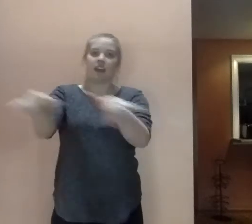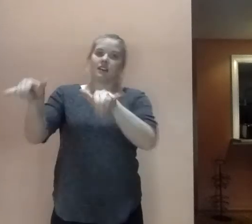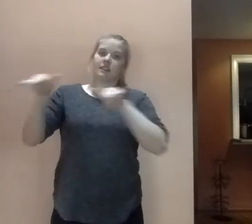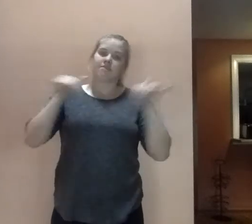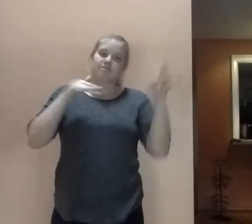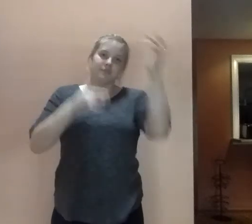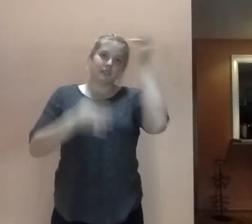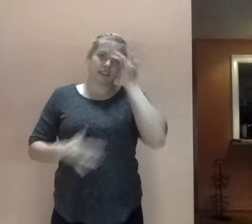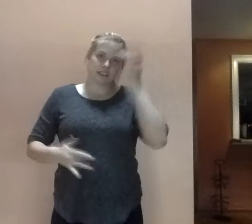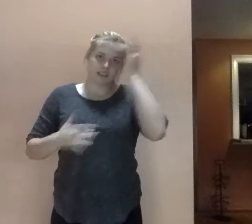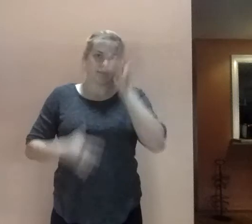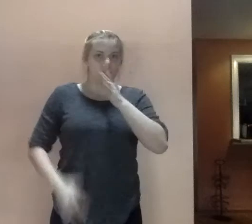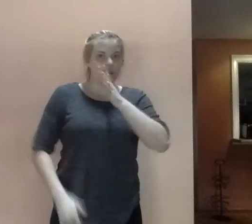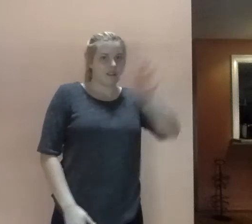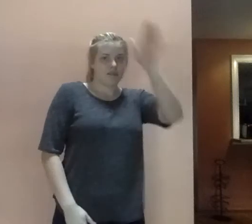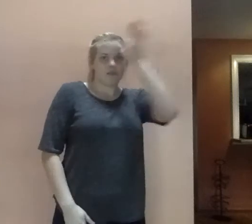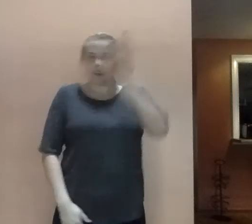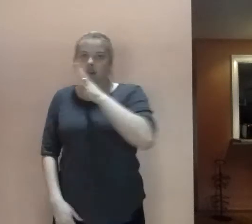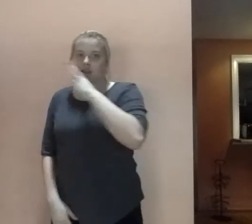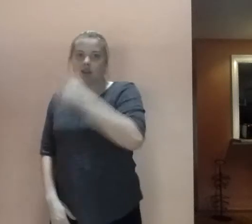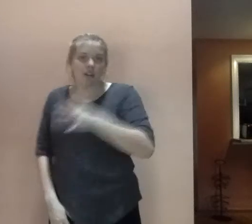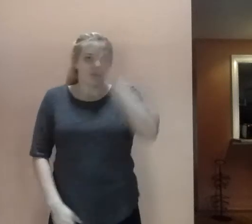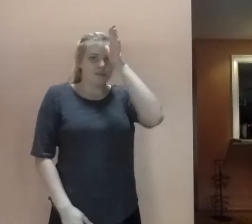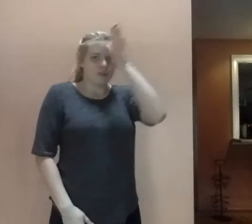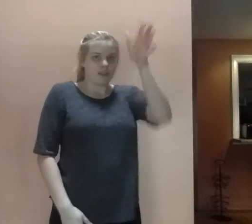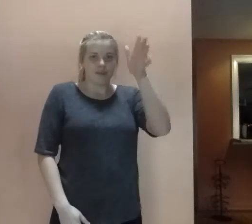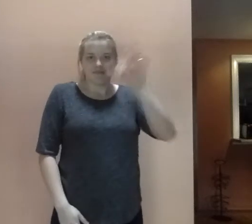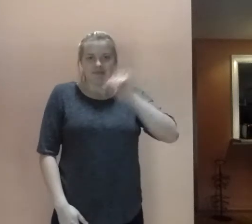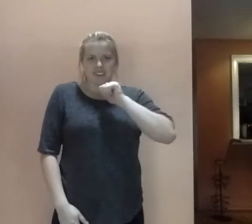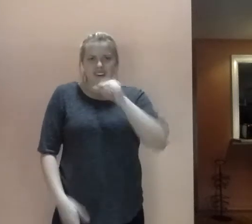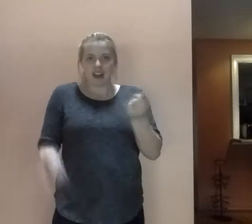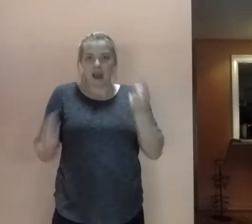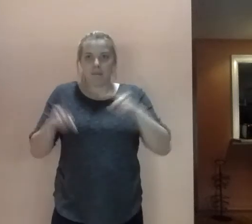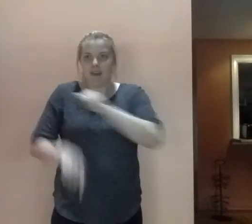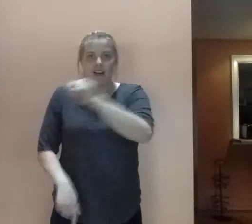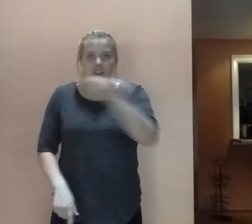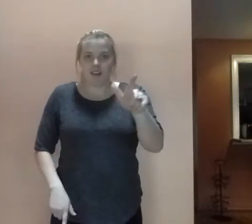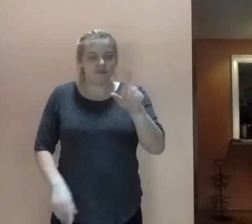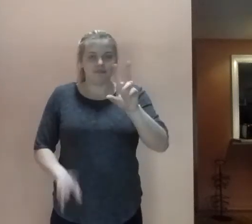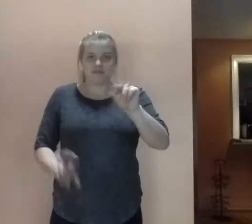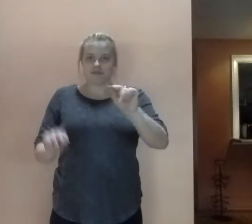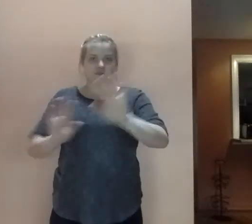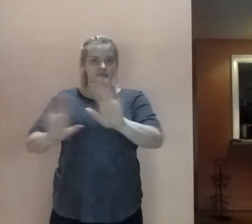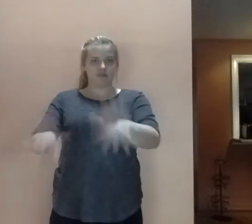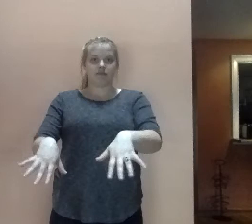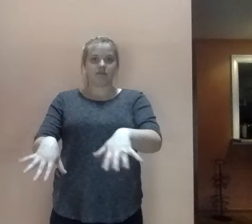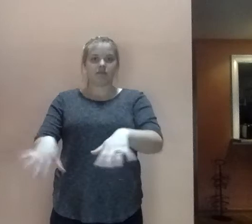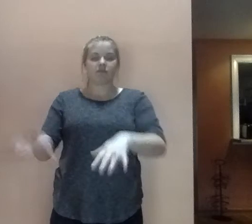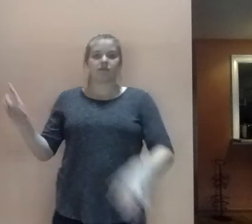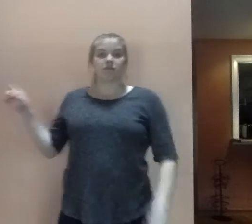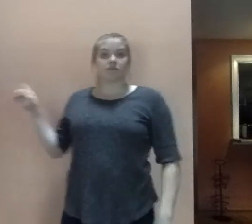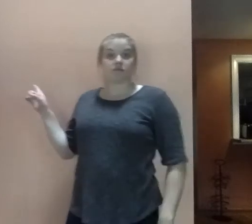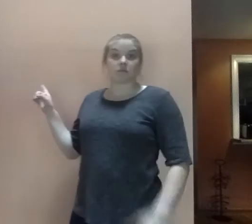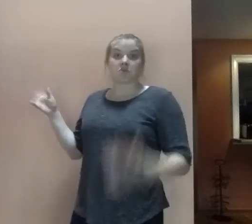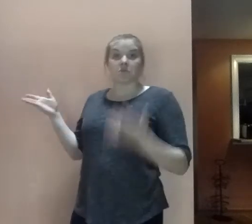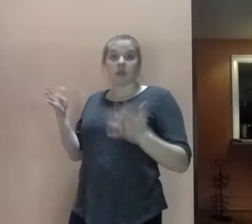grandparents may have had before them. But it is not inevitable. Even if you have a genetic predisposition, doesn't mean it's going to necessarily manifest. And what